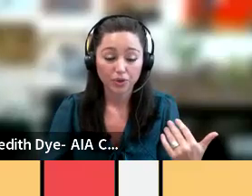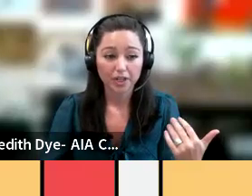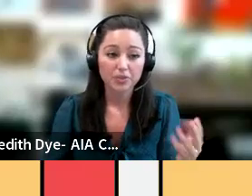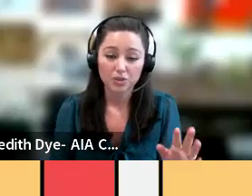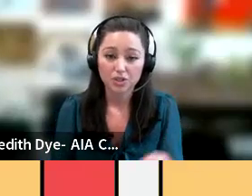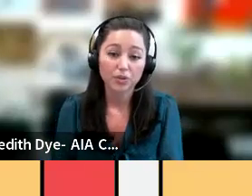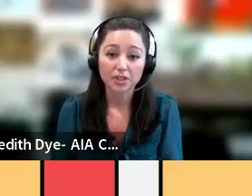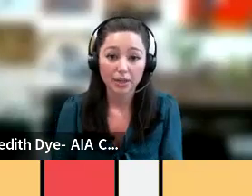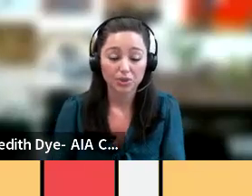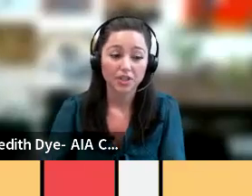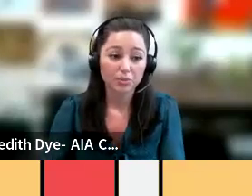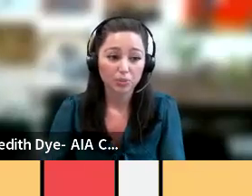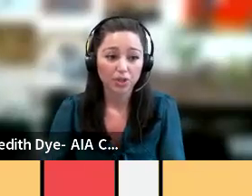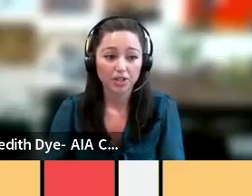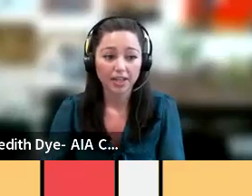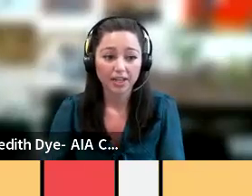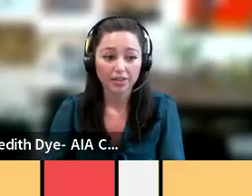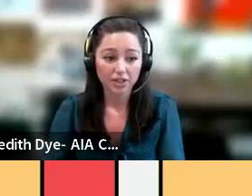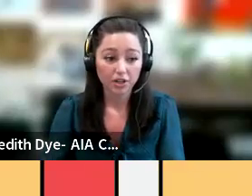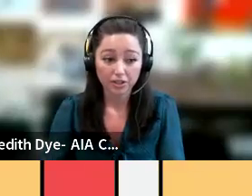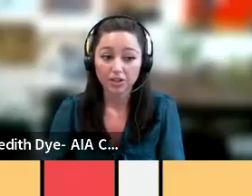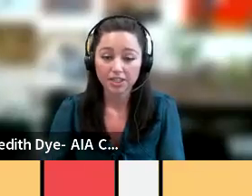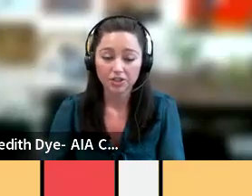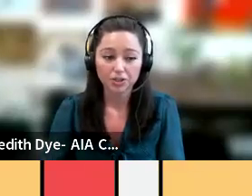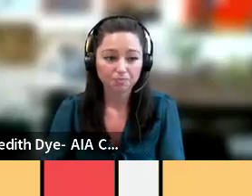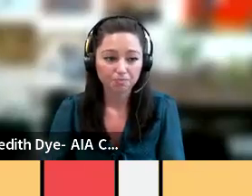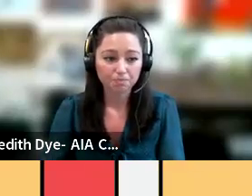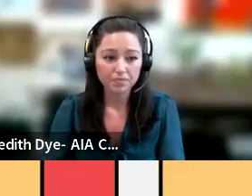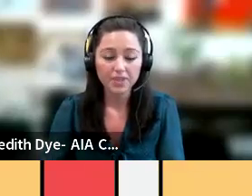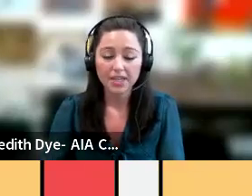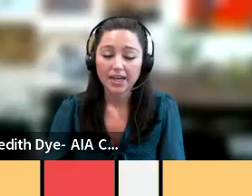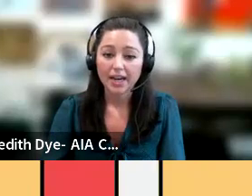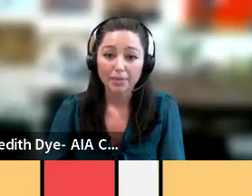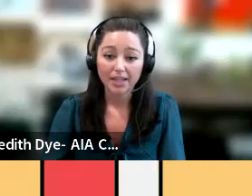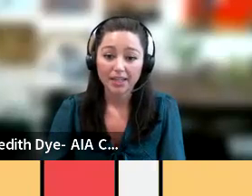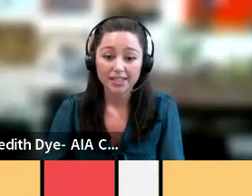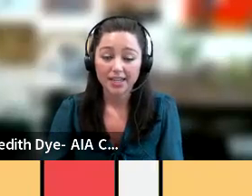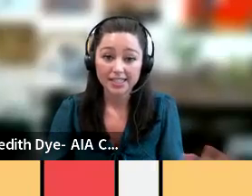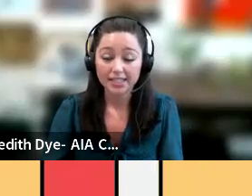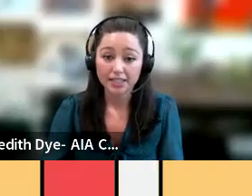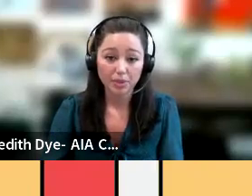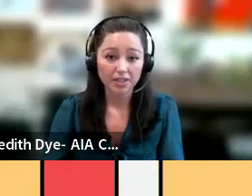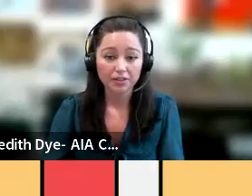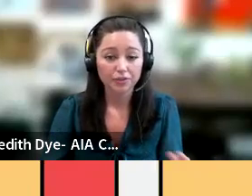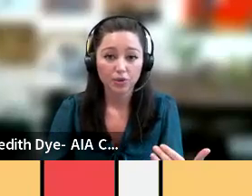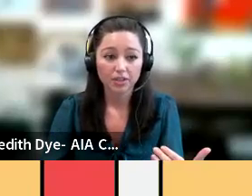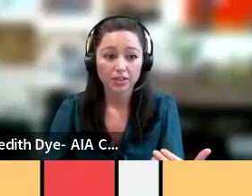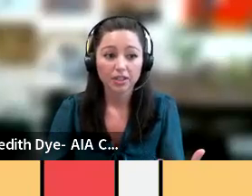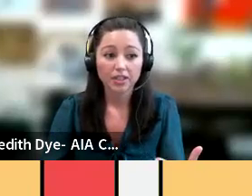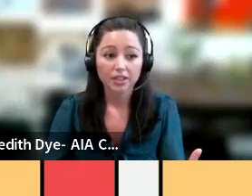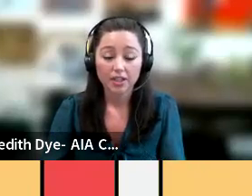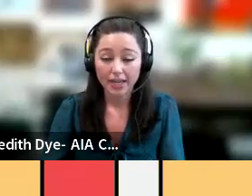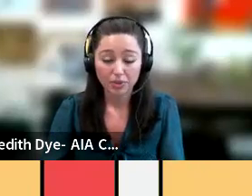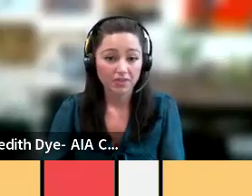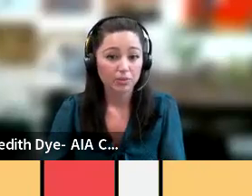of the program. So starting with the Capital Development Board and the Art and Architecture. I may say CDB